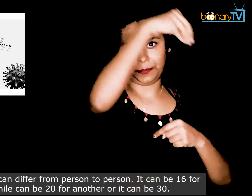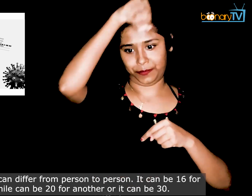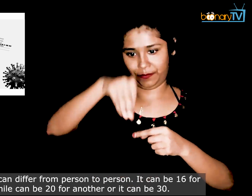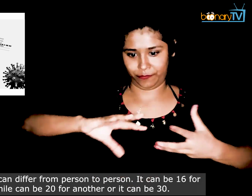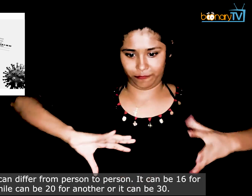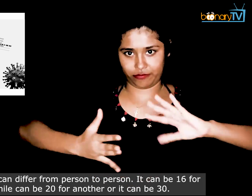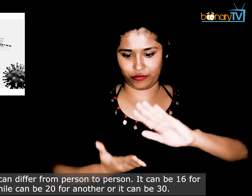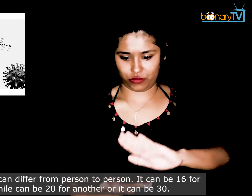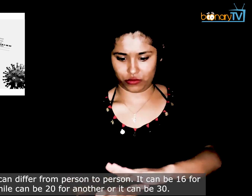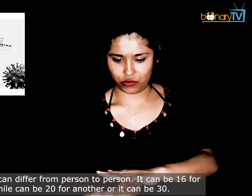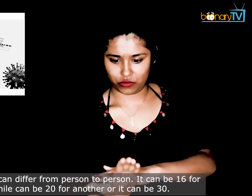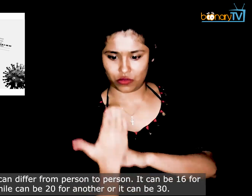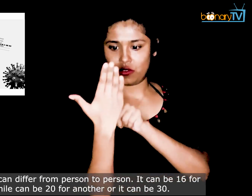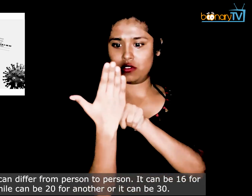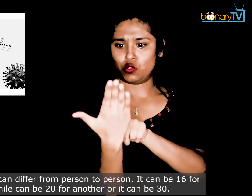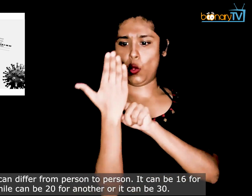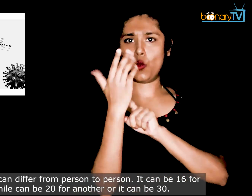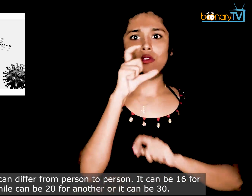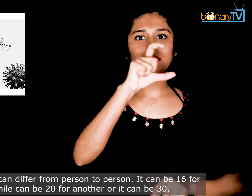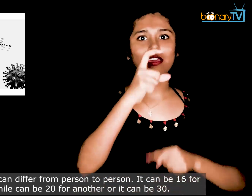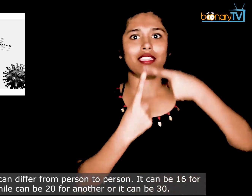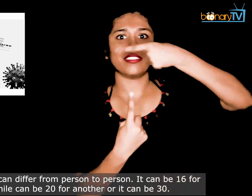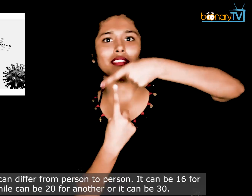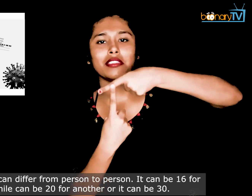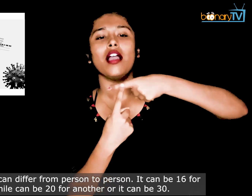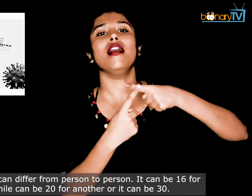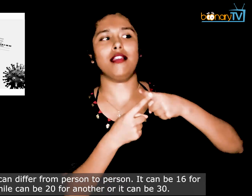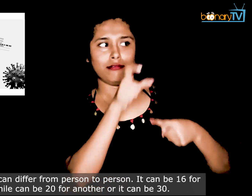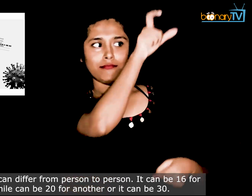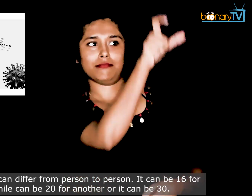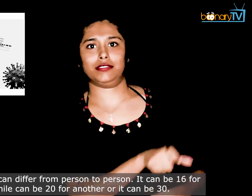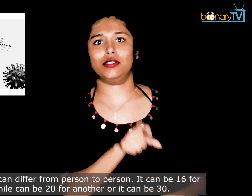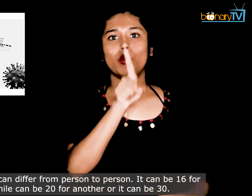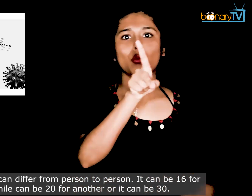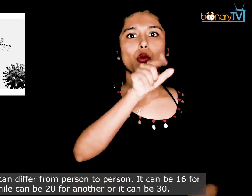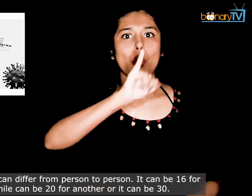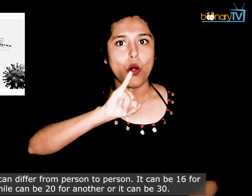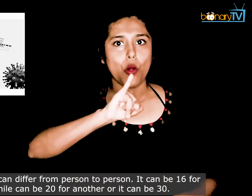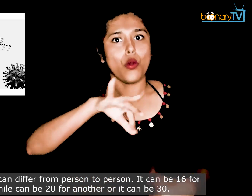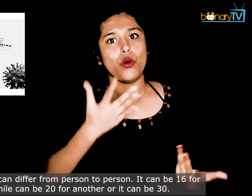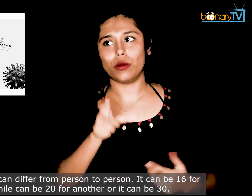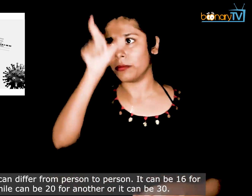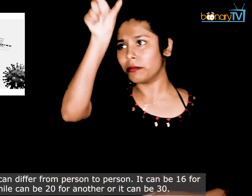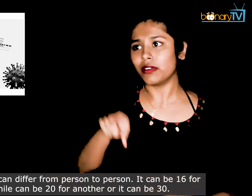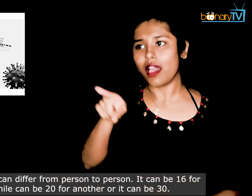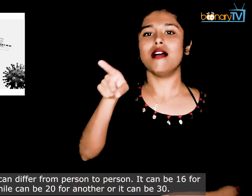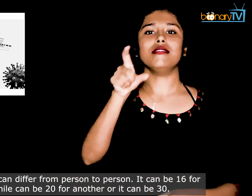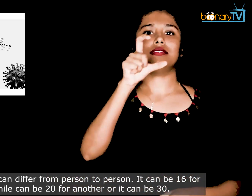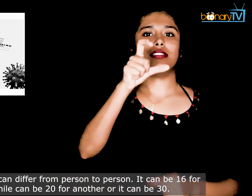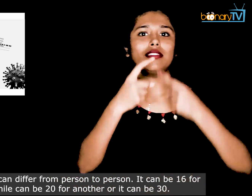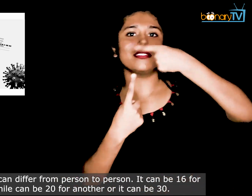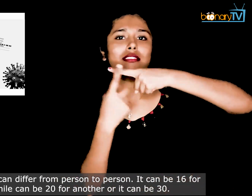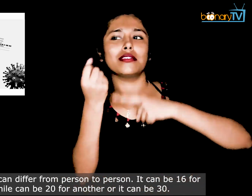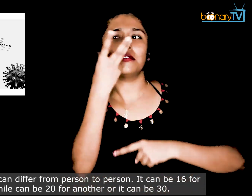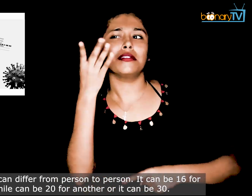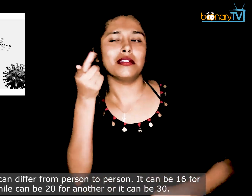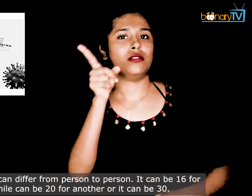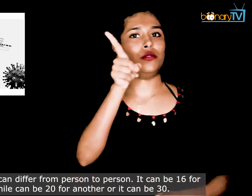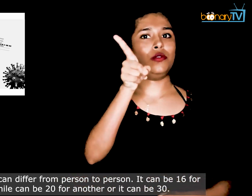differ from person to person. It can be 16 for one, while it can be